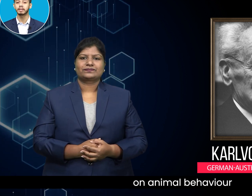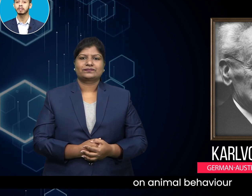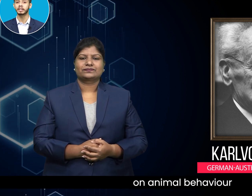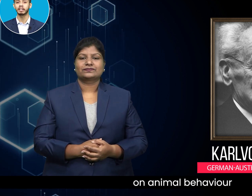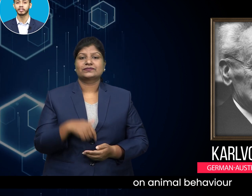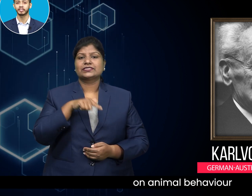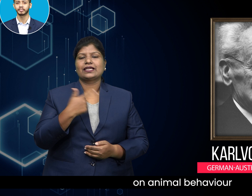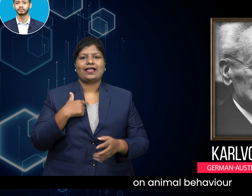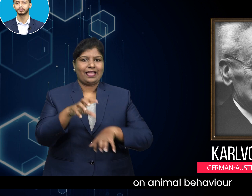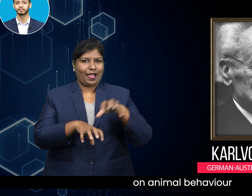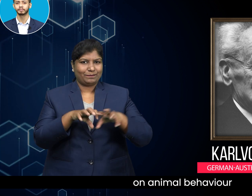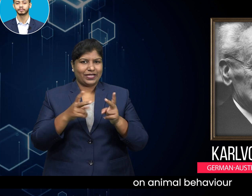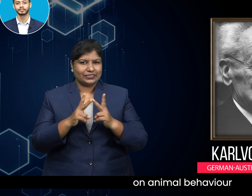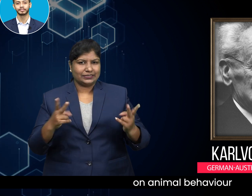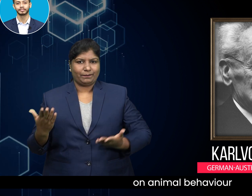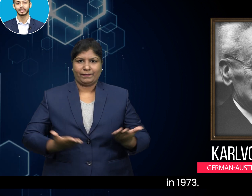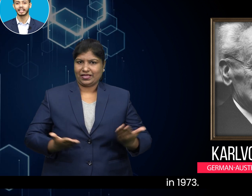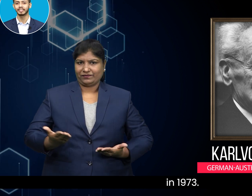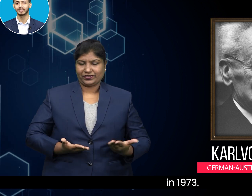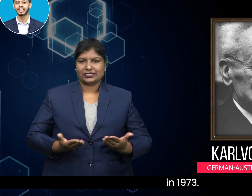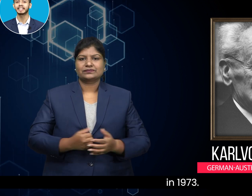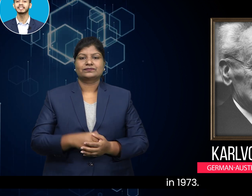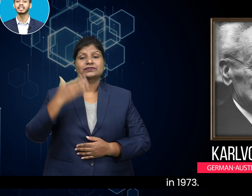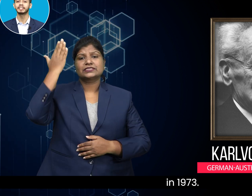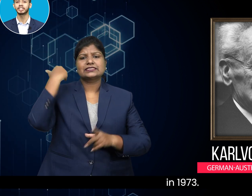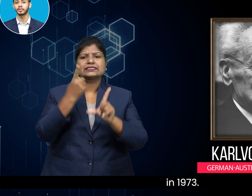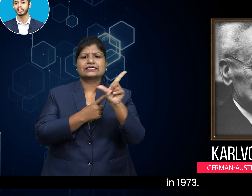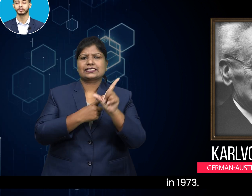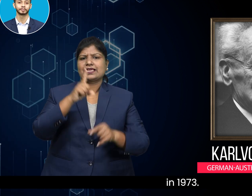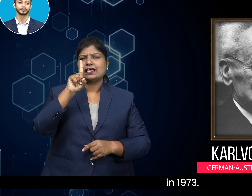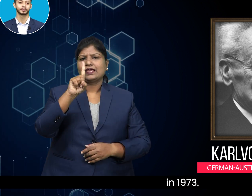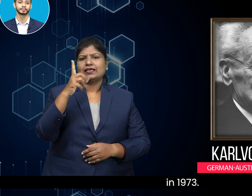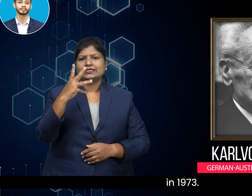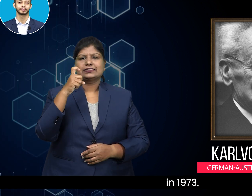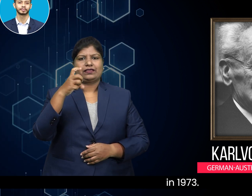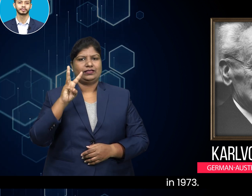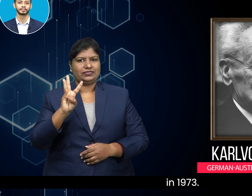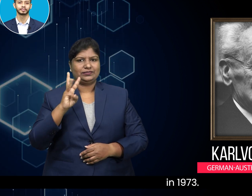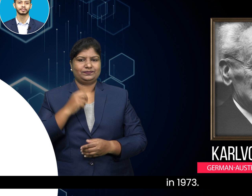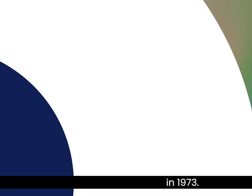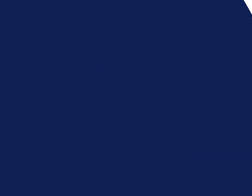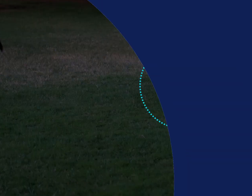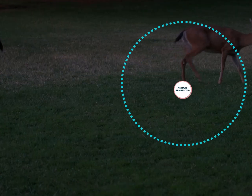on animal behavior in 1973.